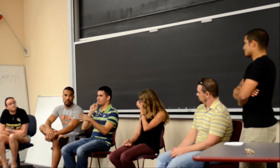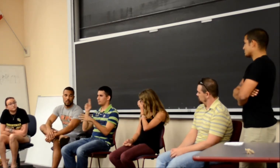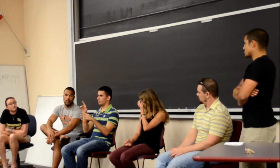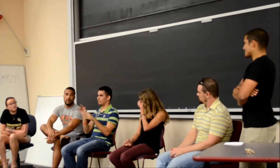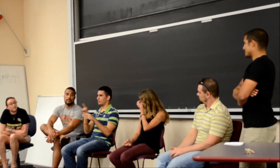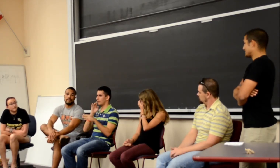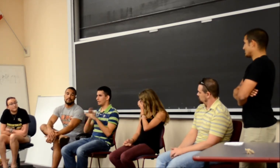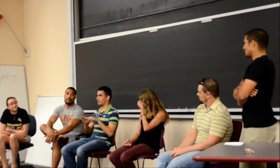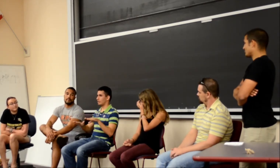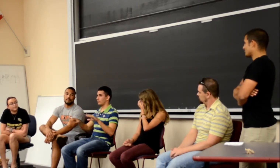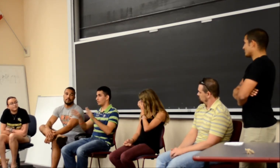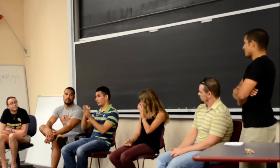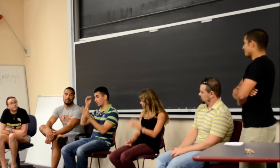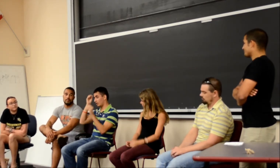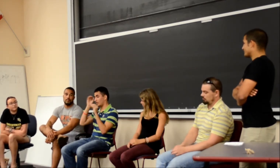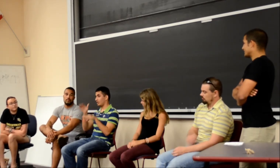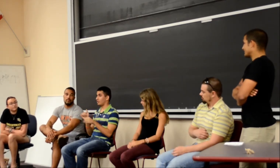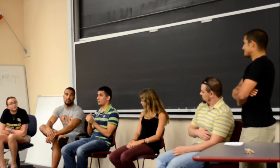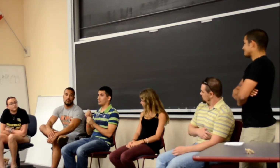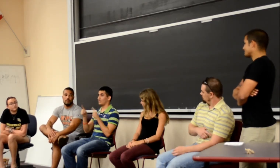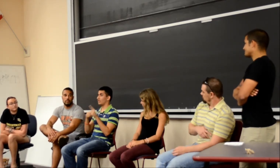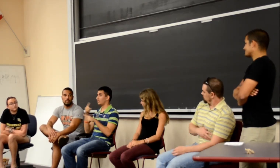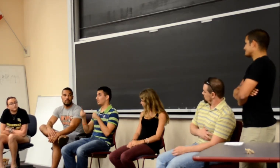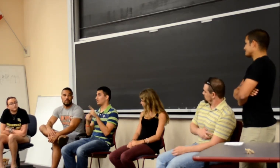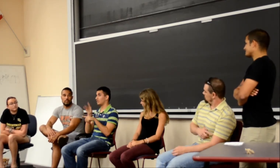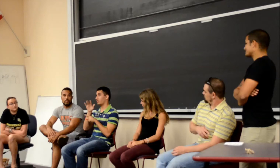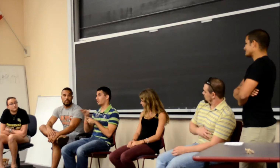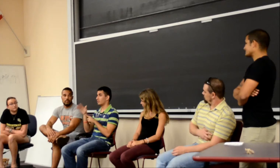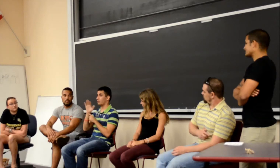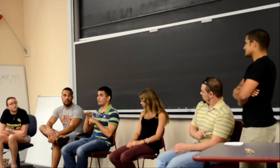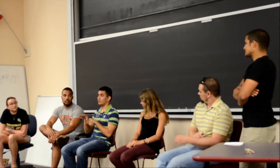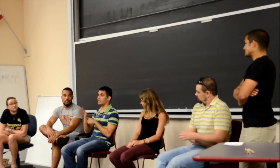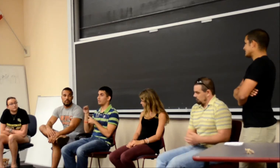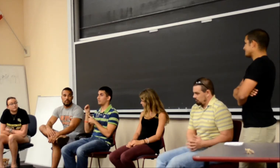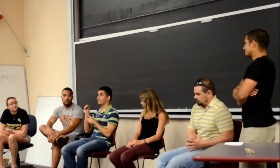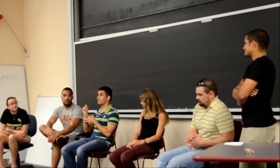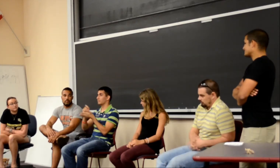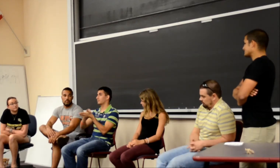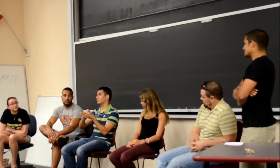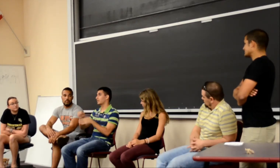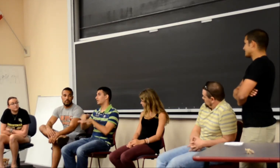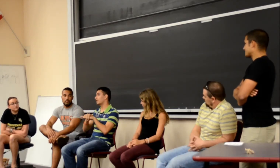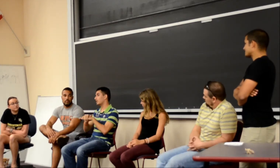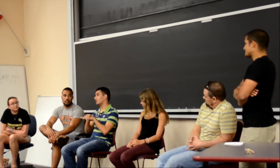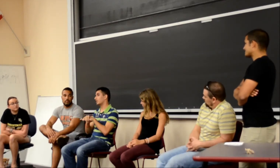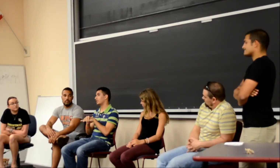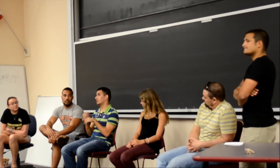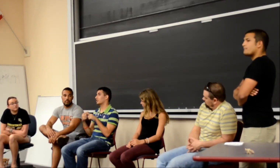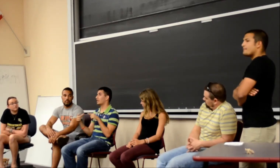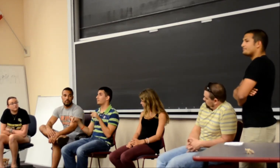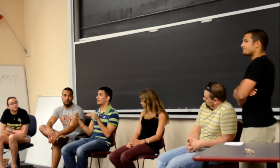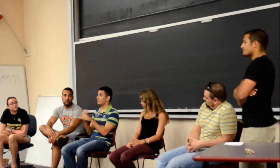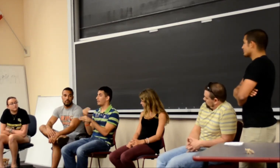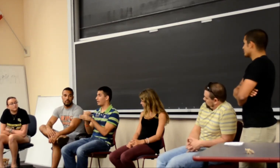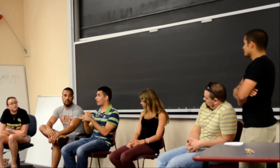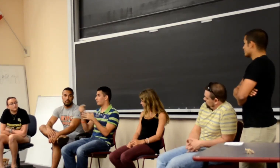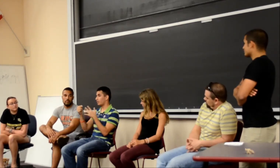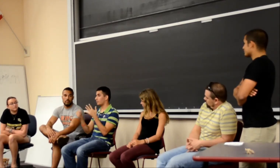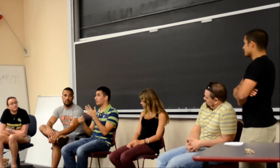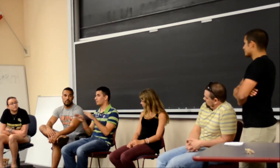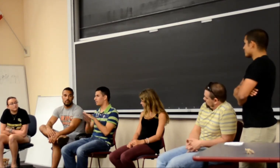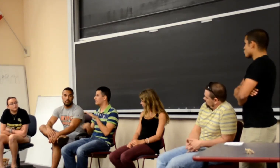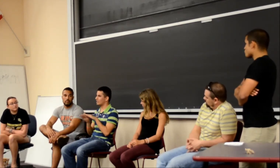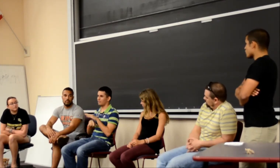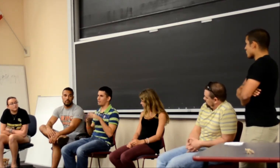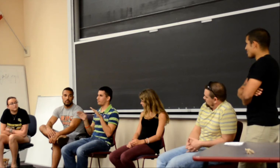deaf kids, and learned to teach it with the signing, and finger spelling, and English, grammar, math,